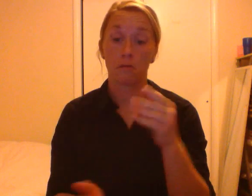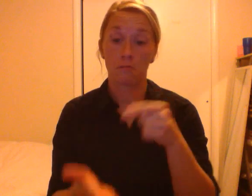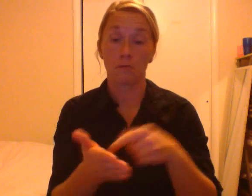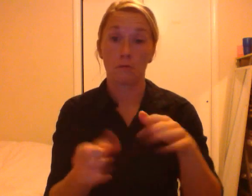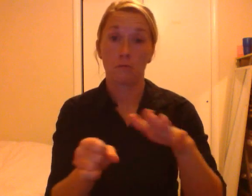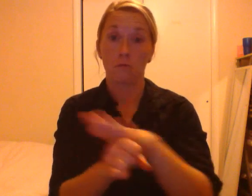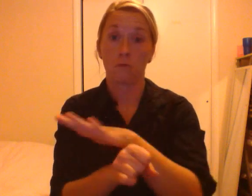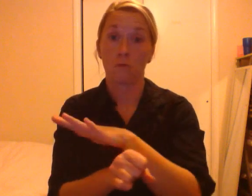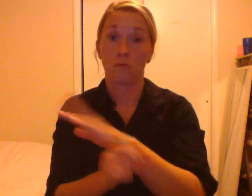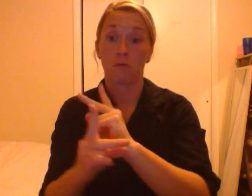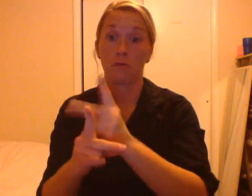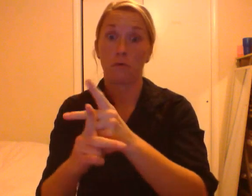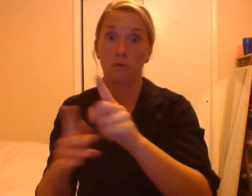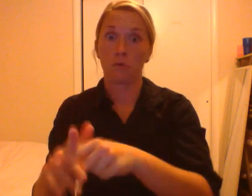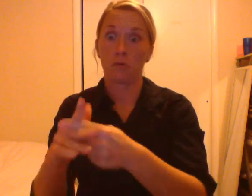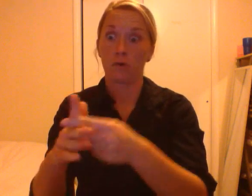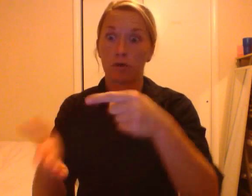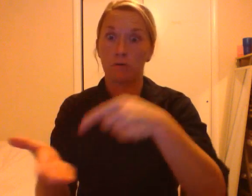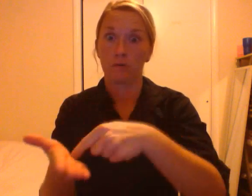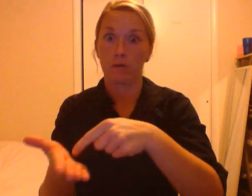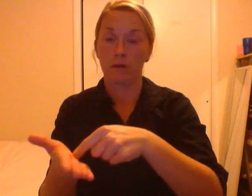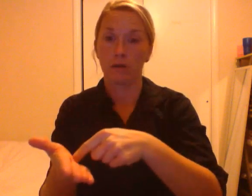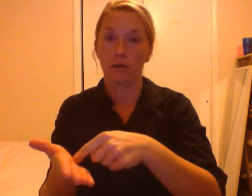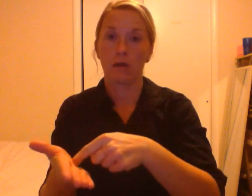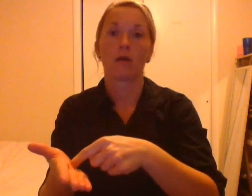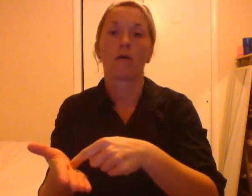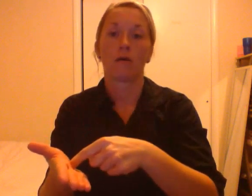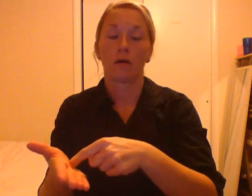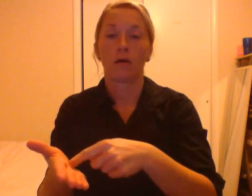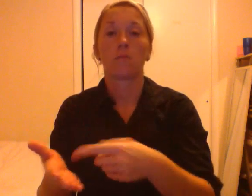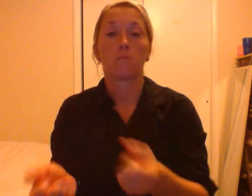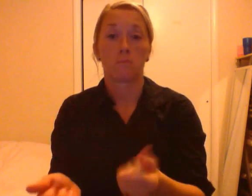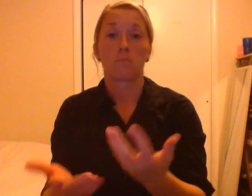that. Many of them do pay the transfer taxes and the attorney's fees.